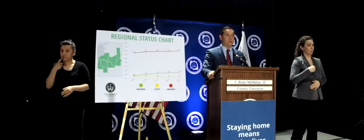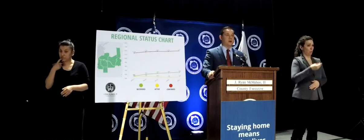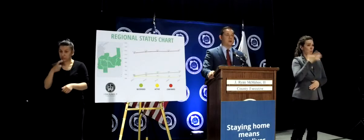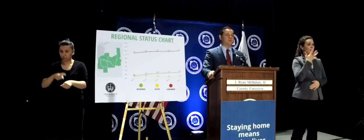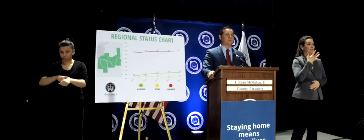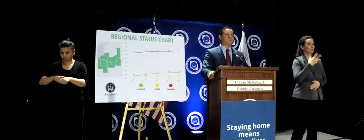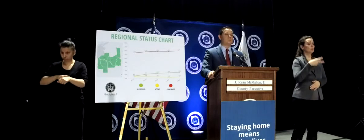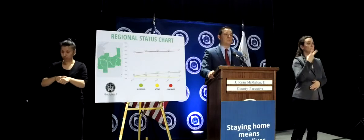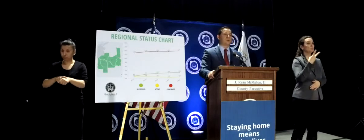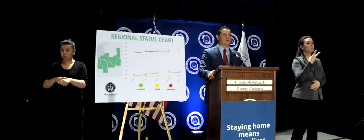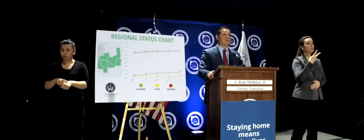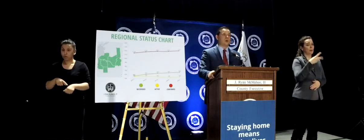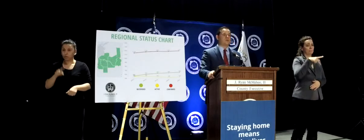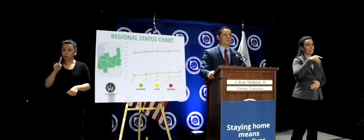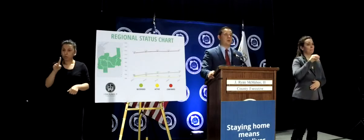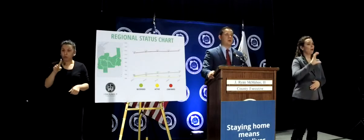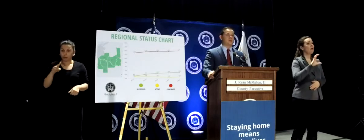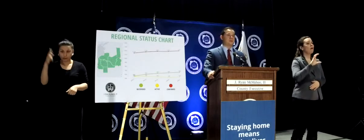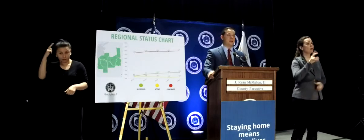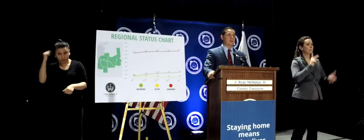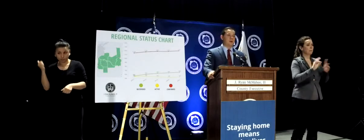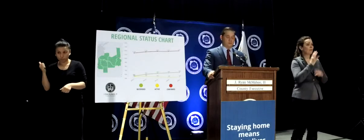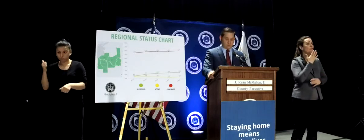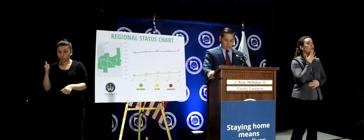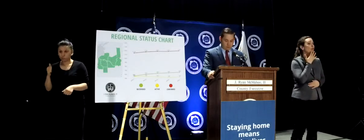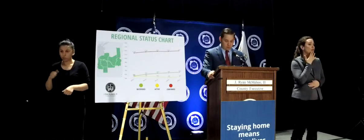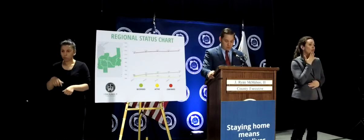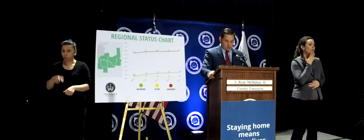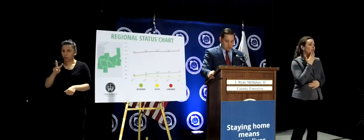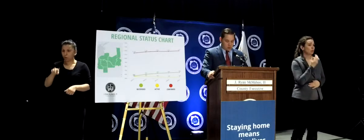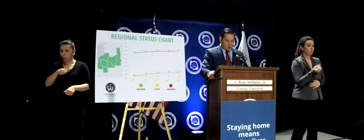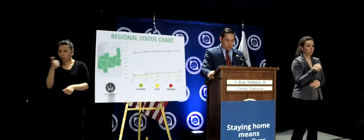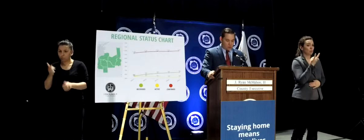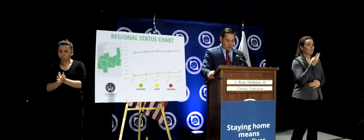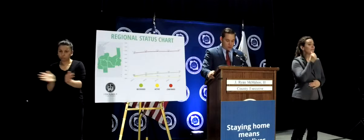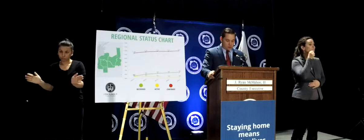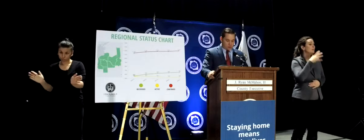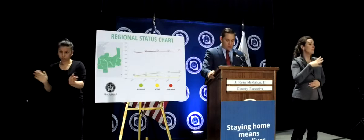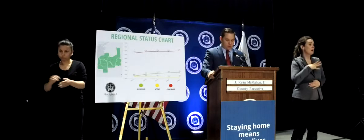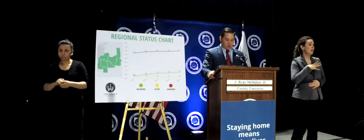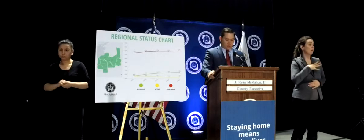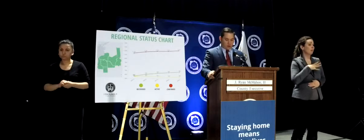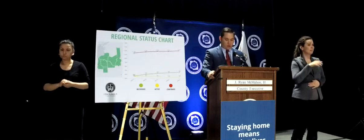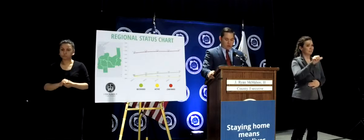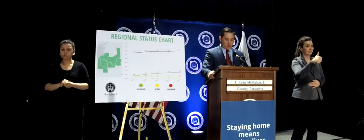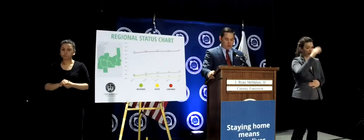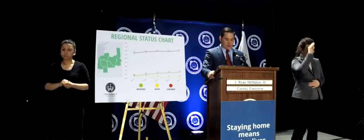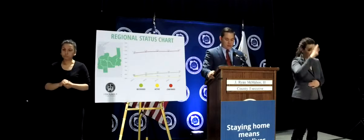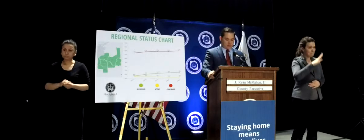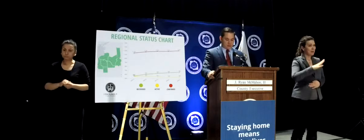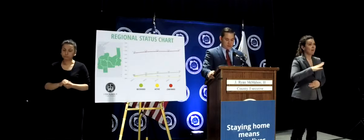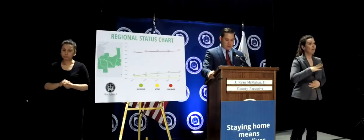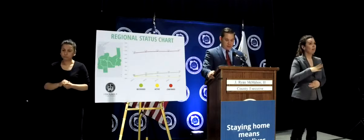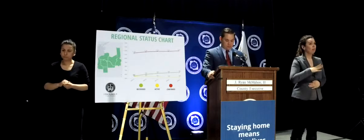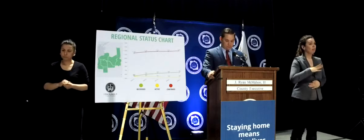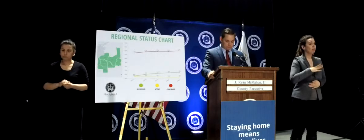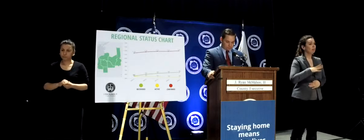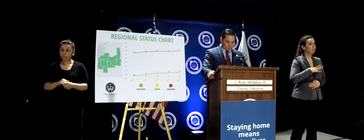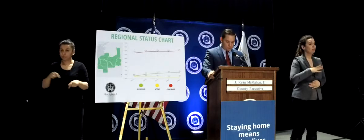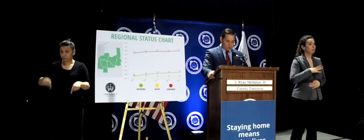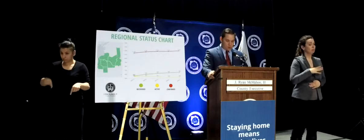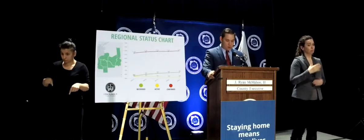been African American, 12 females and 10 males. When we look at our current cases